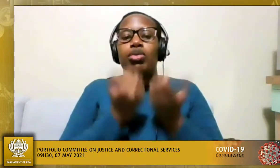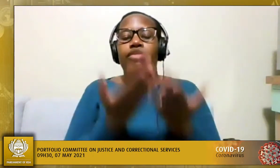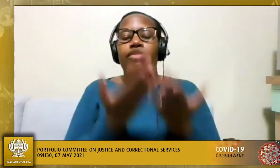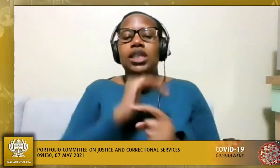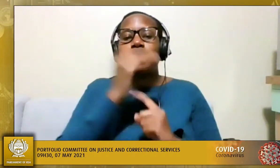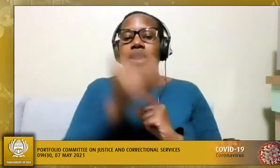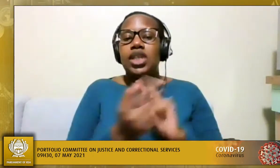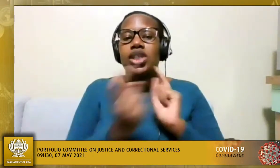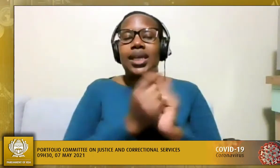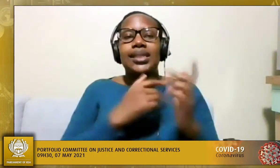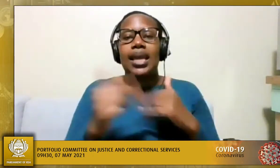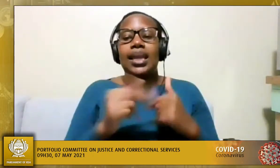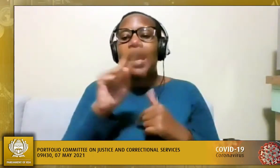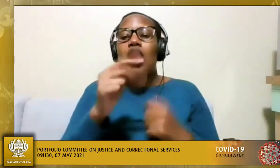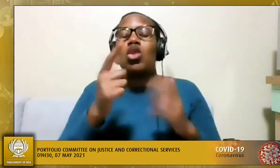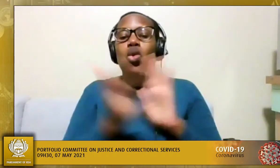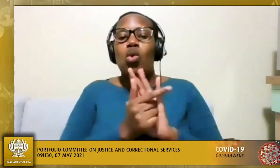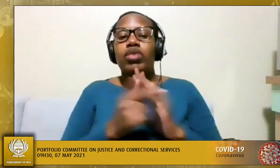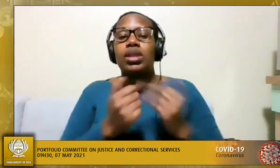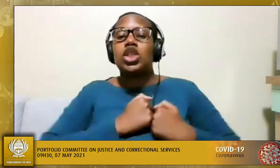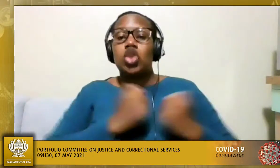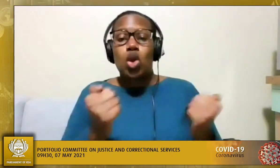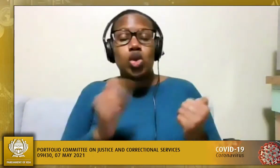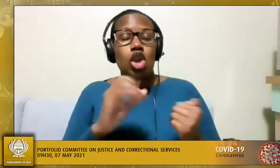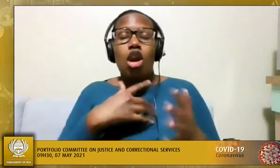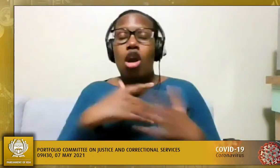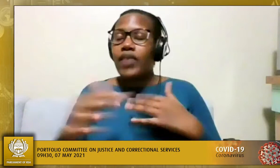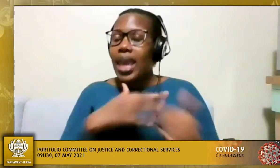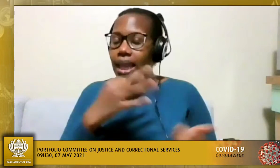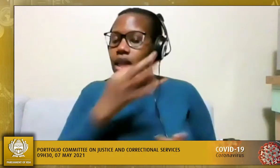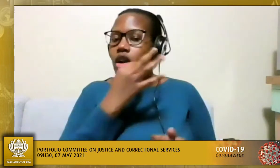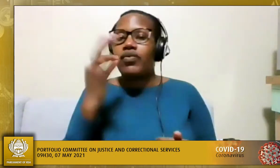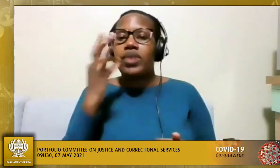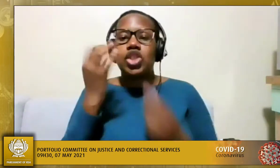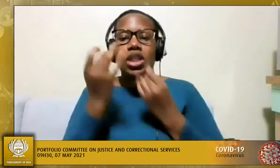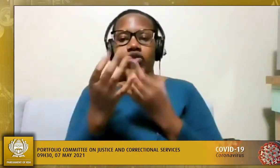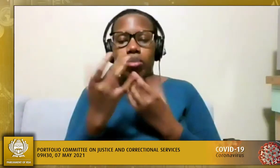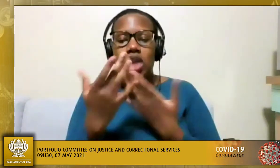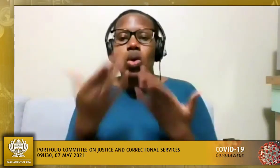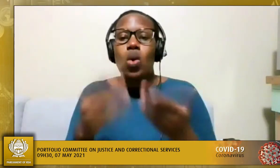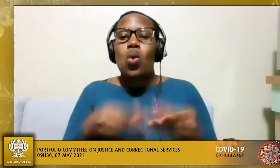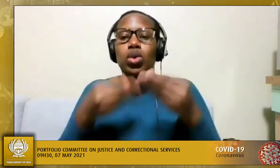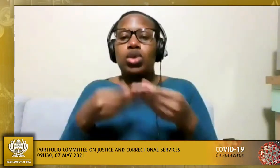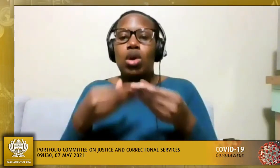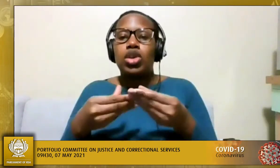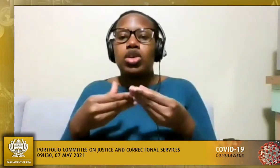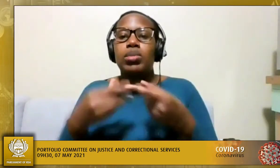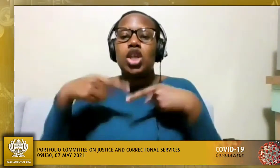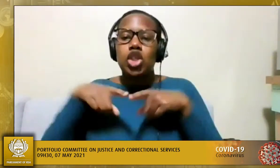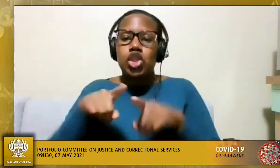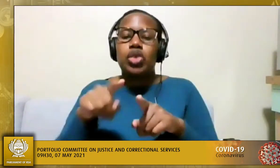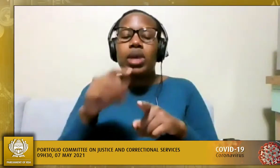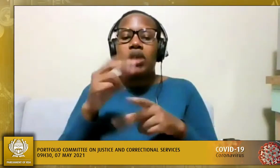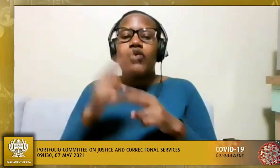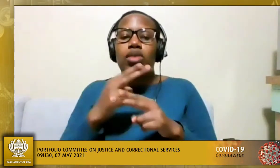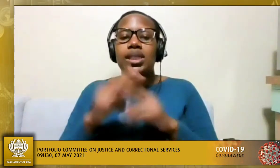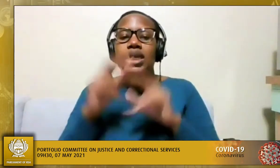any unlawful disclosures of any confidential information or documentation during the forensic investigation